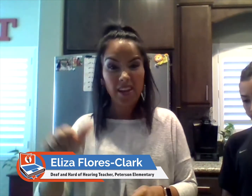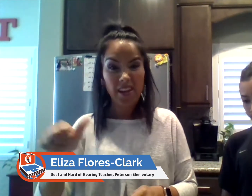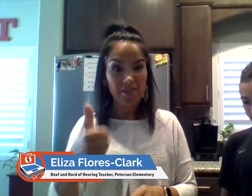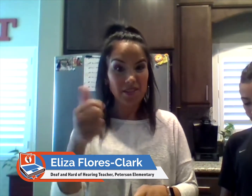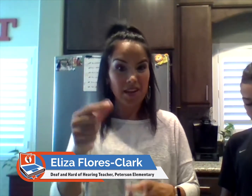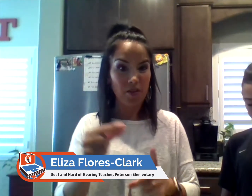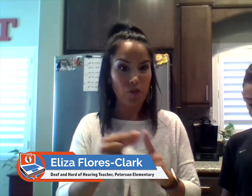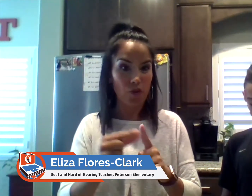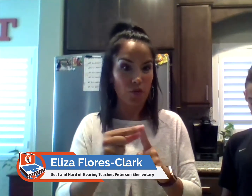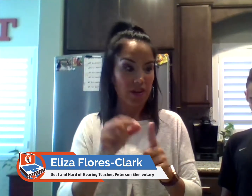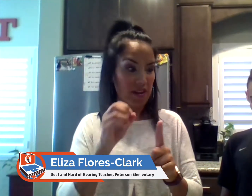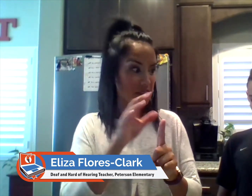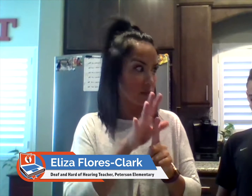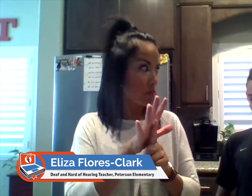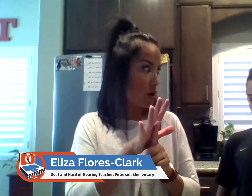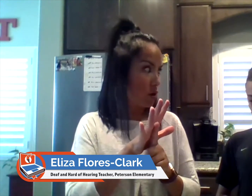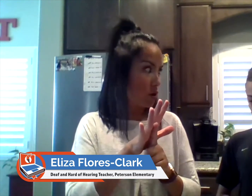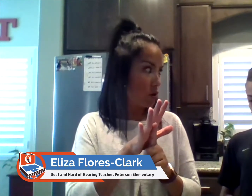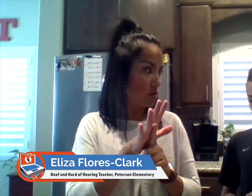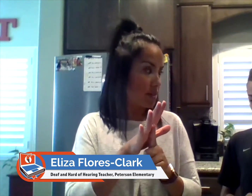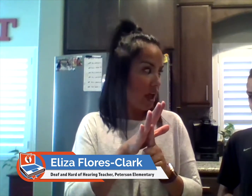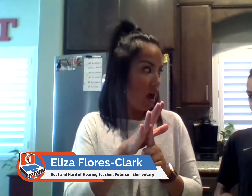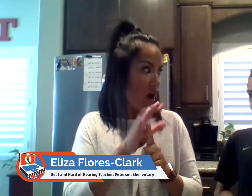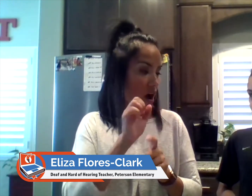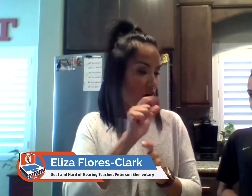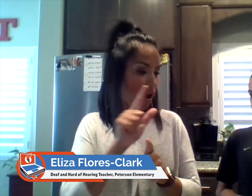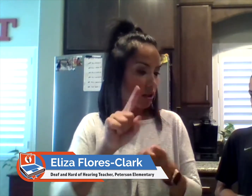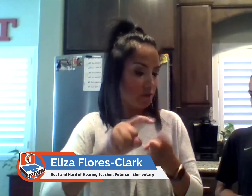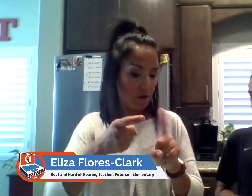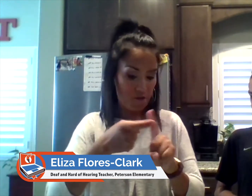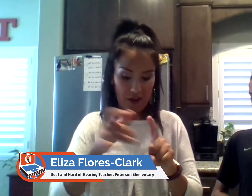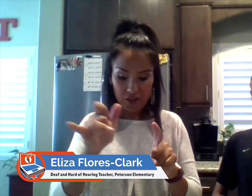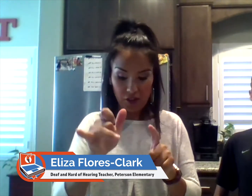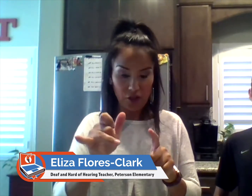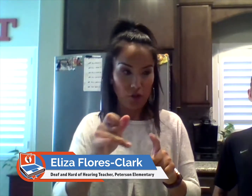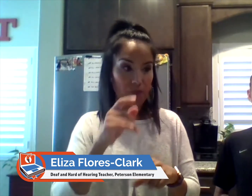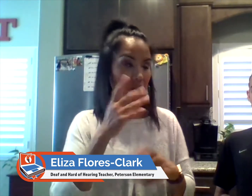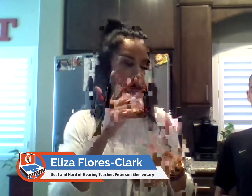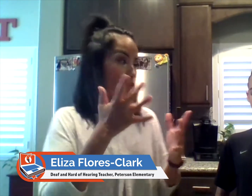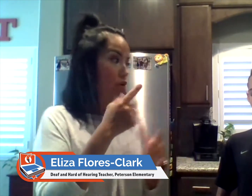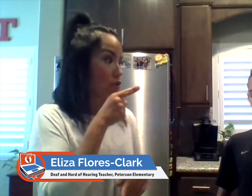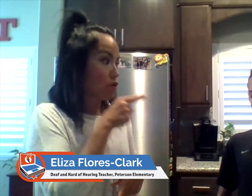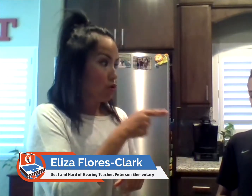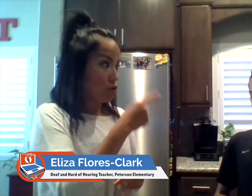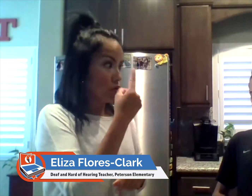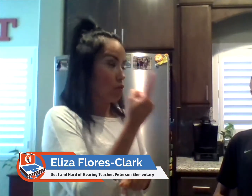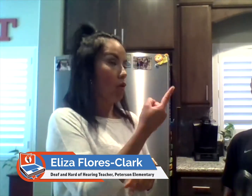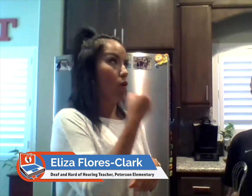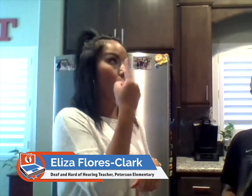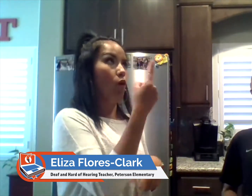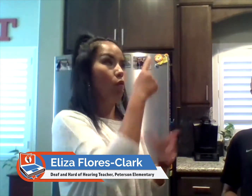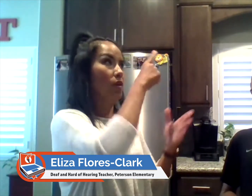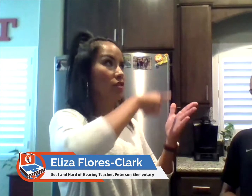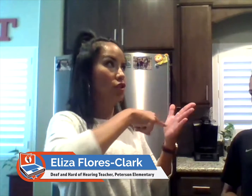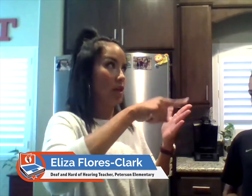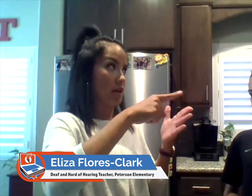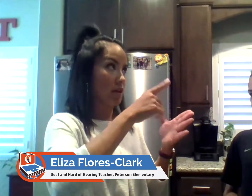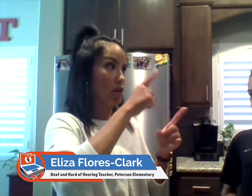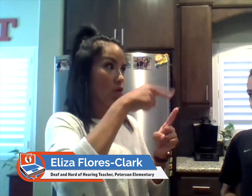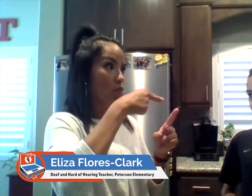Here's another word we can expose all of our friends to. What do you always check when you